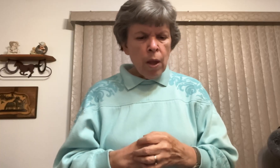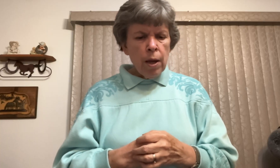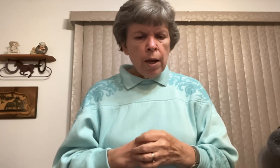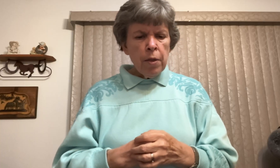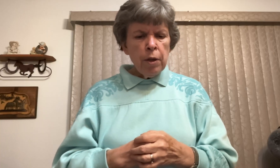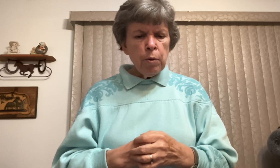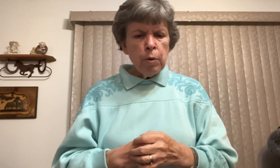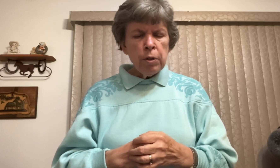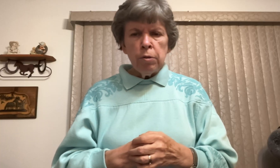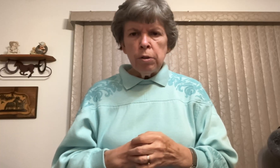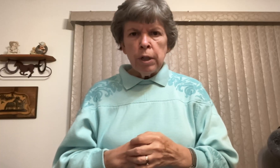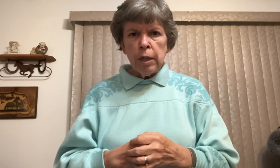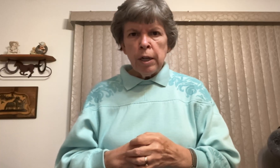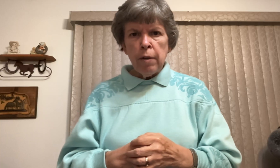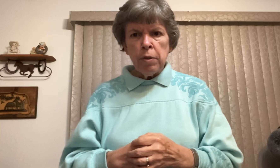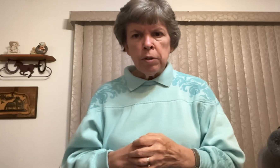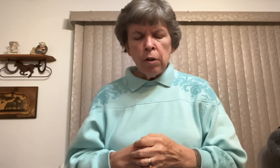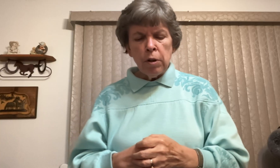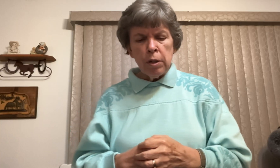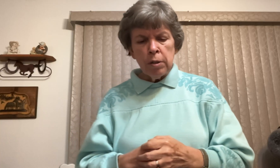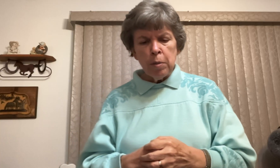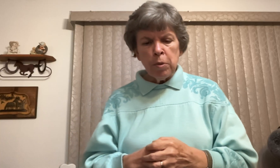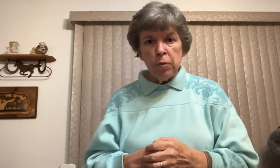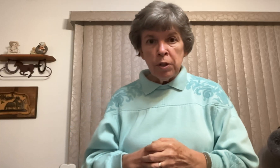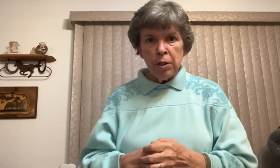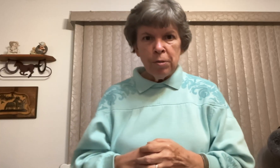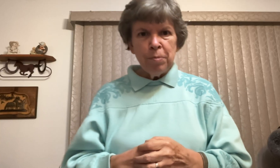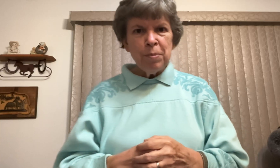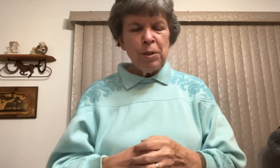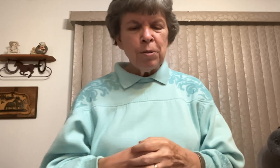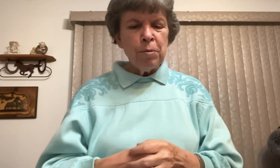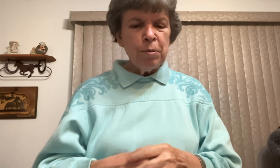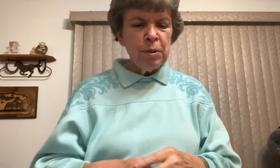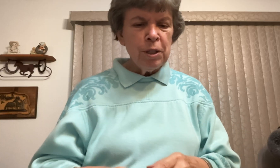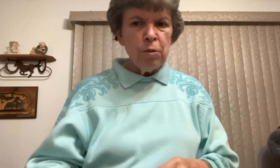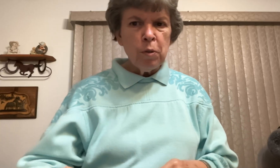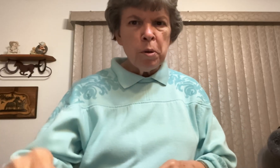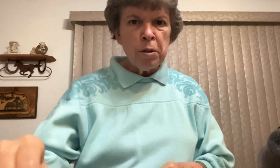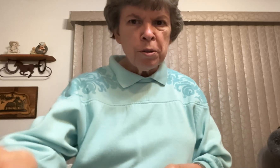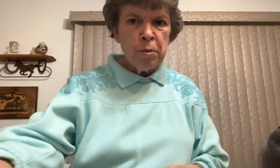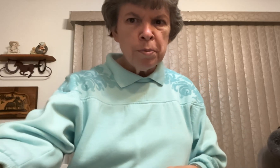I think we're going to do the second half of the song in a separate video. So we'll see you for part 2.